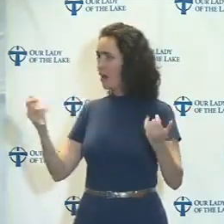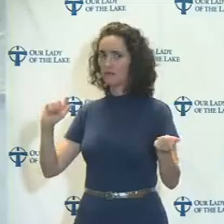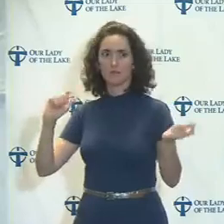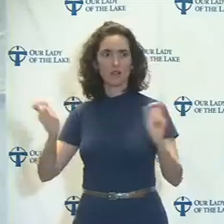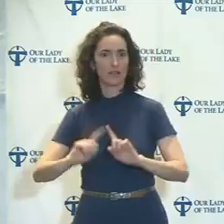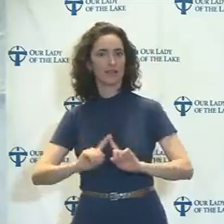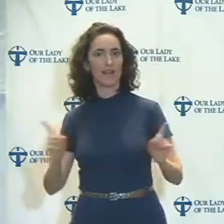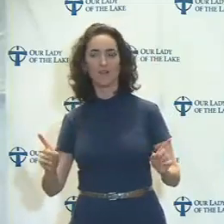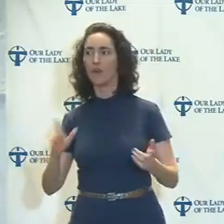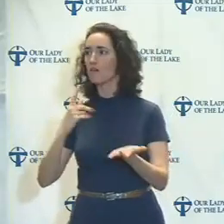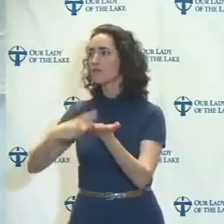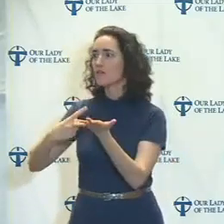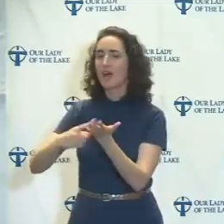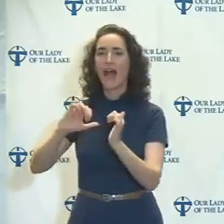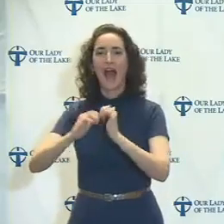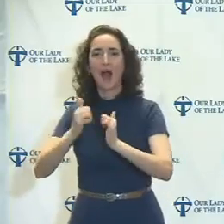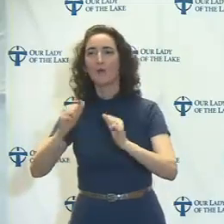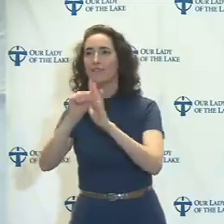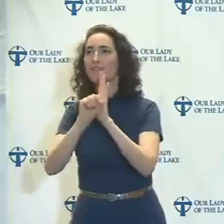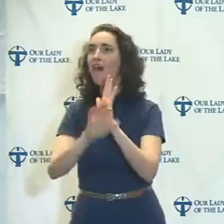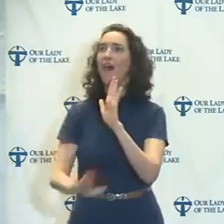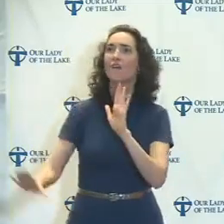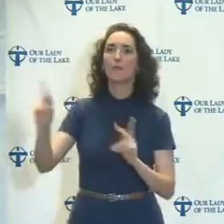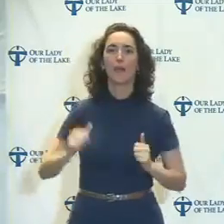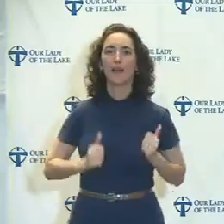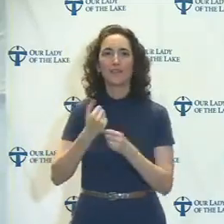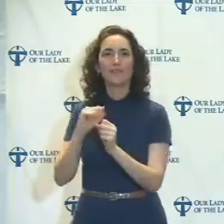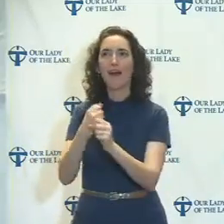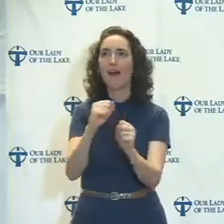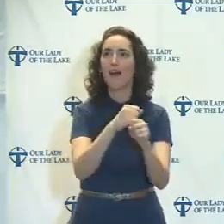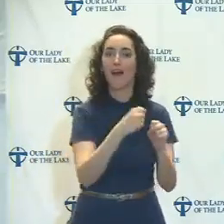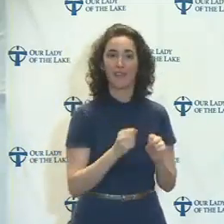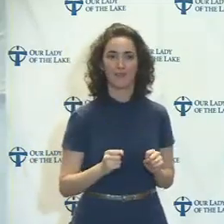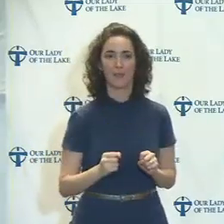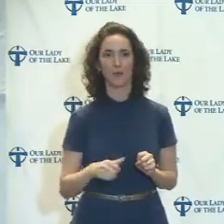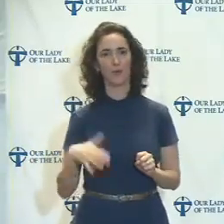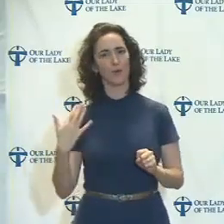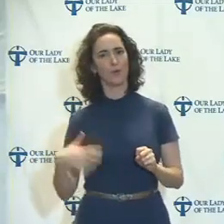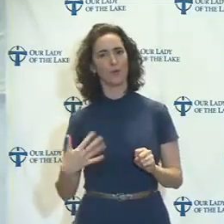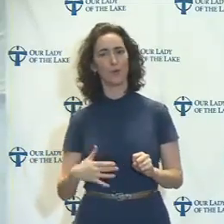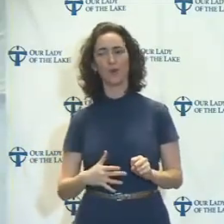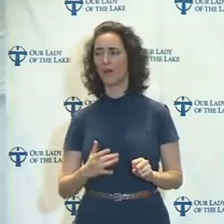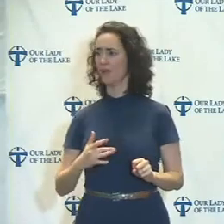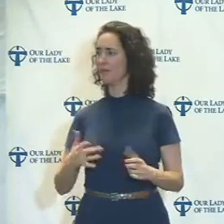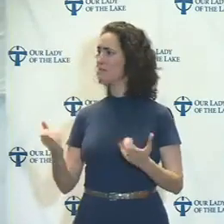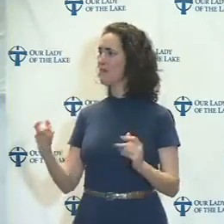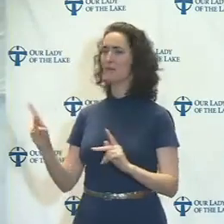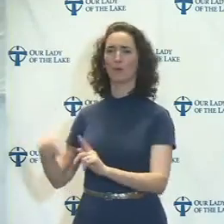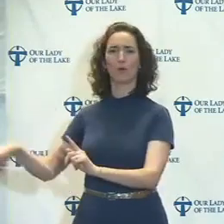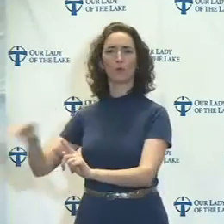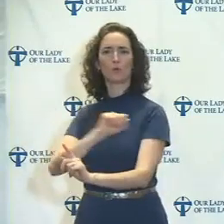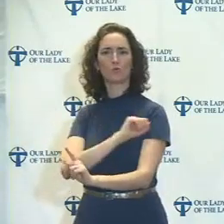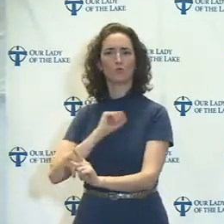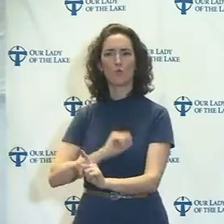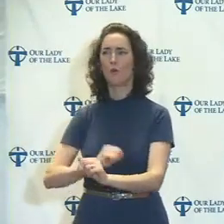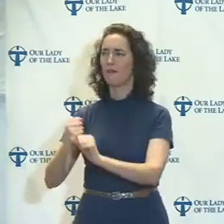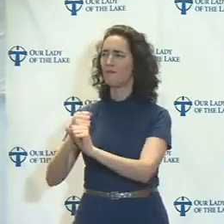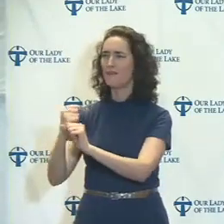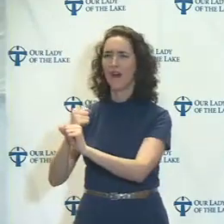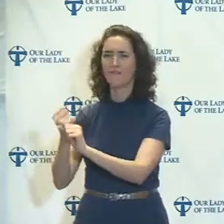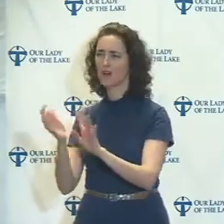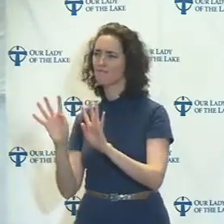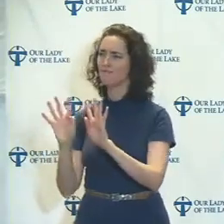how to save the people in our great state. It's an honor to be here with so many heroes fighting on the front